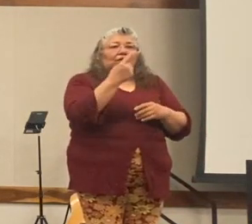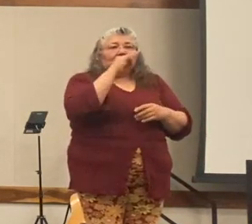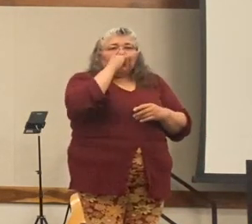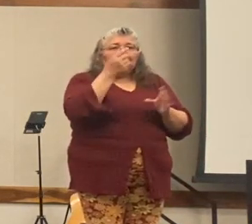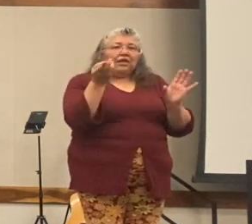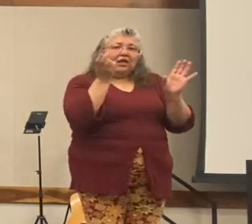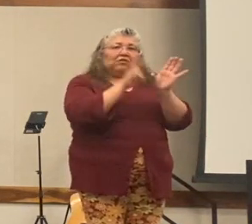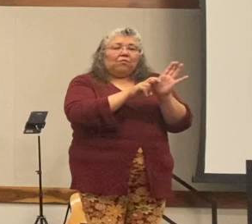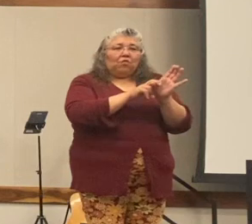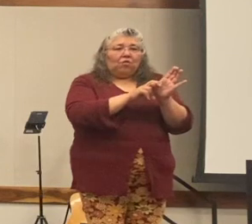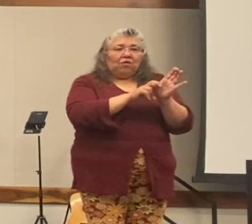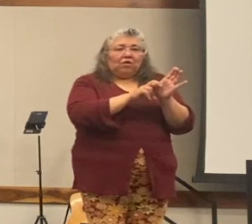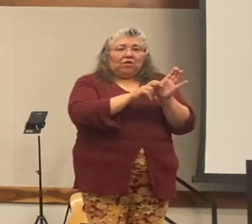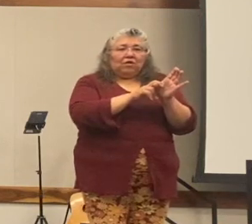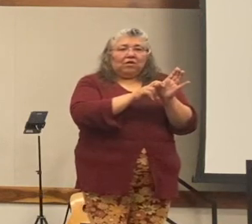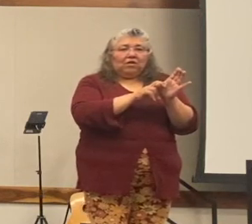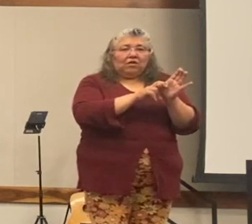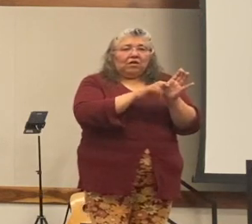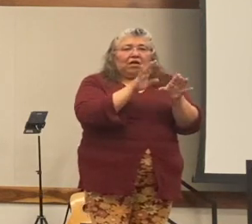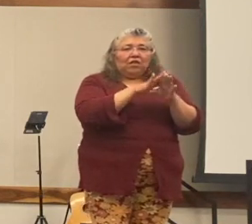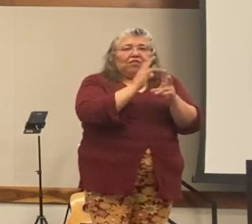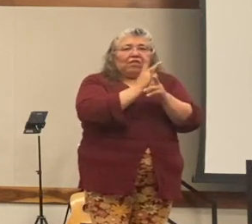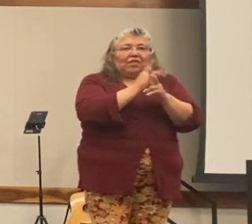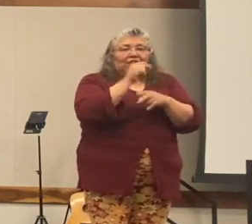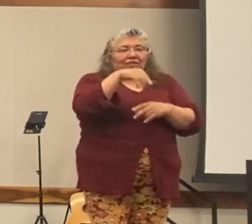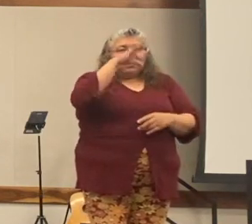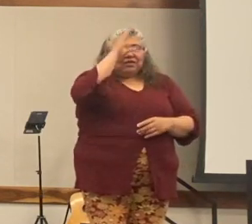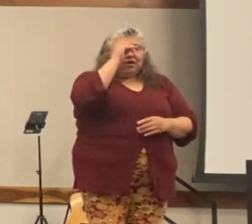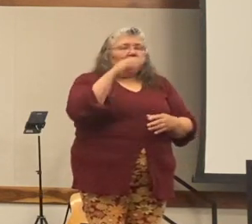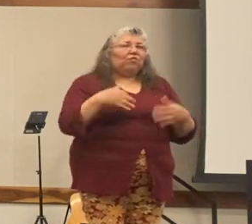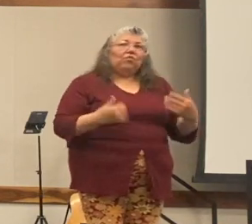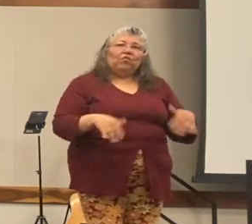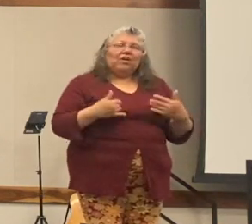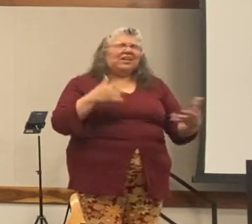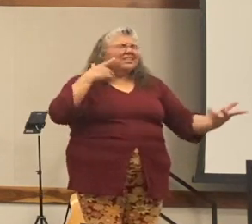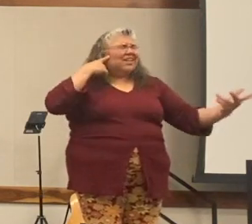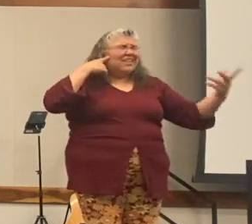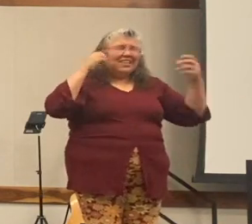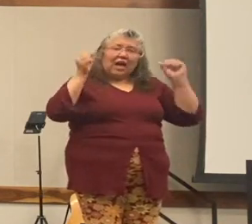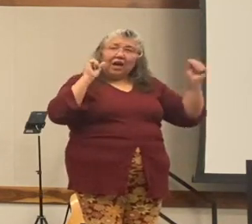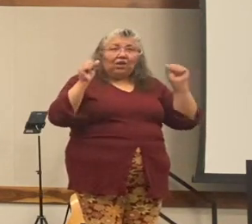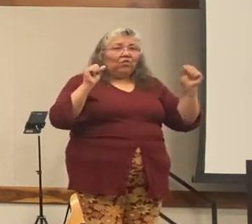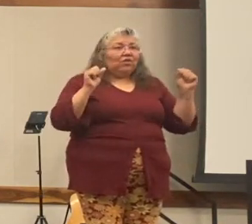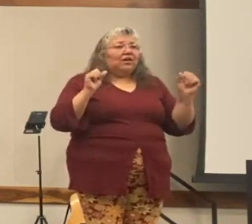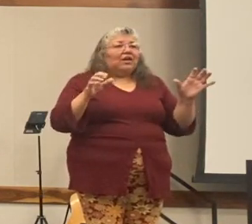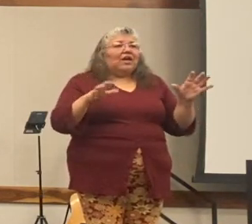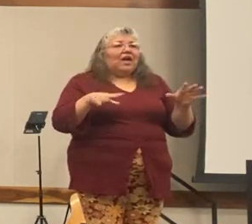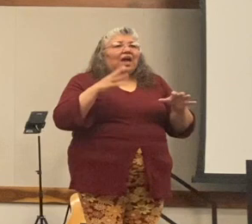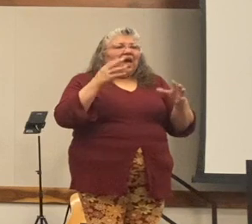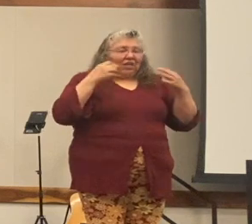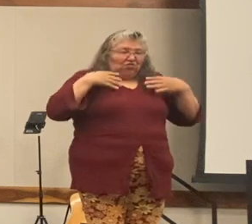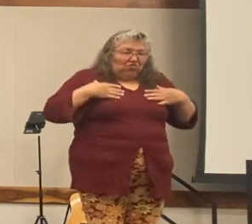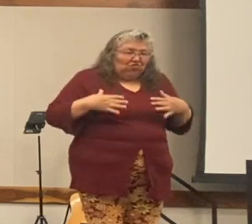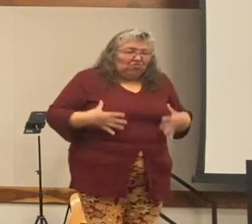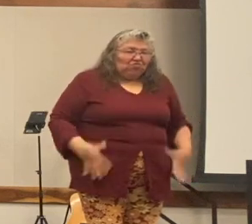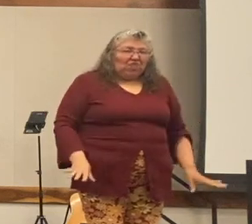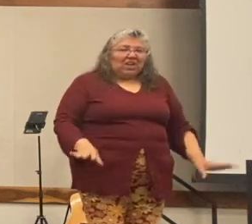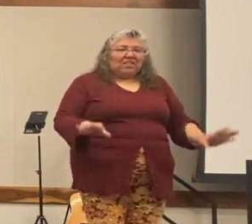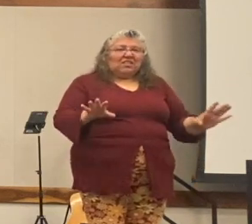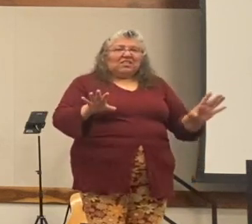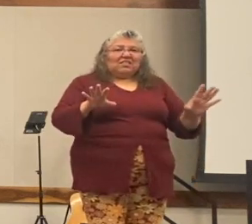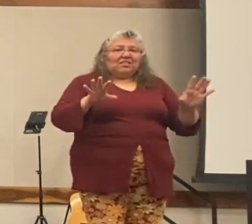on board on the van, and this dude is loud, right? And he's dressed